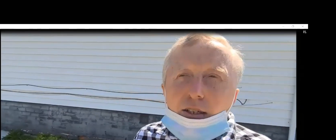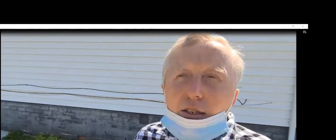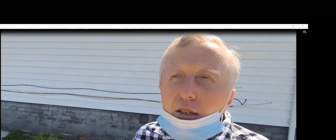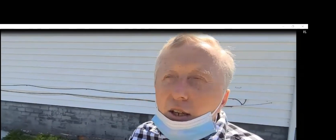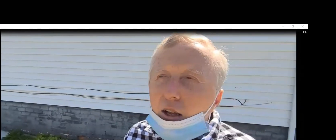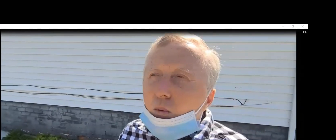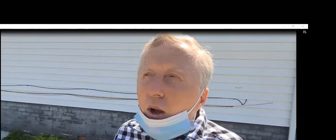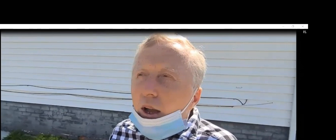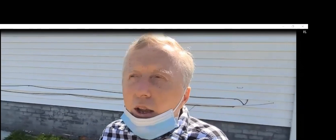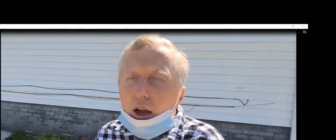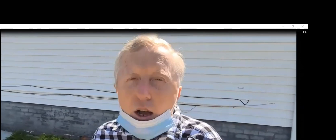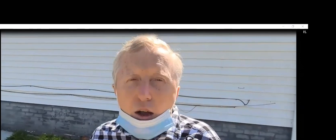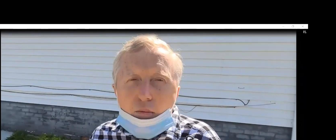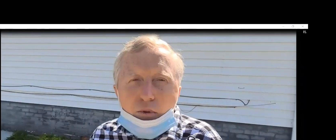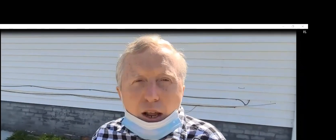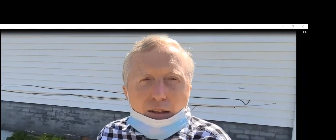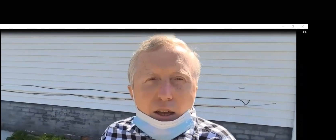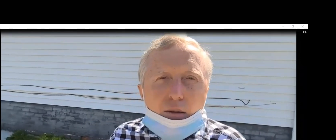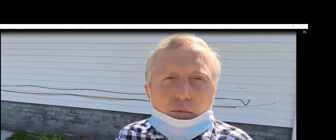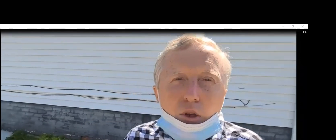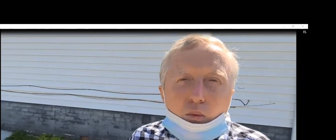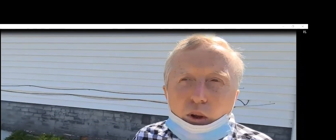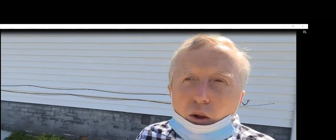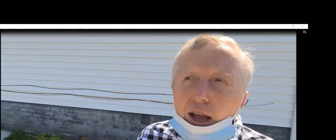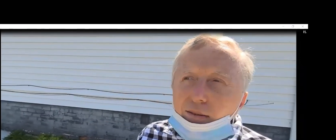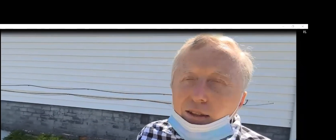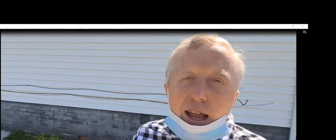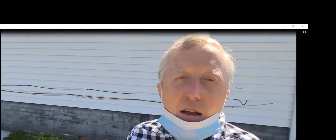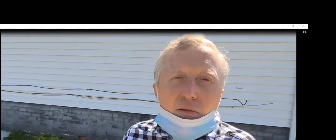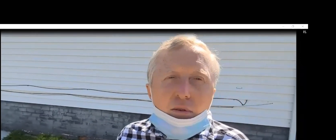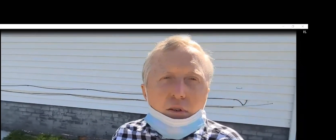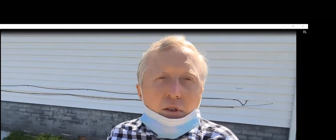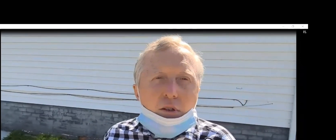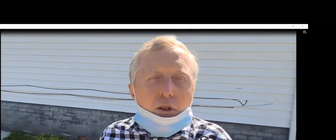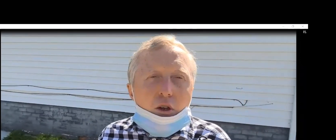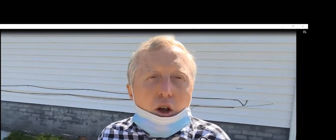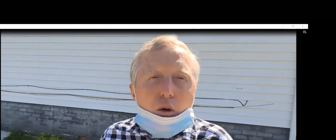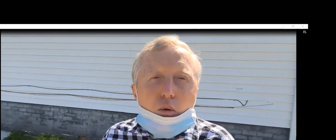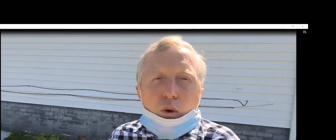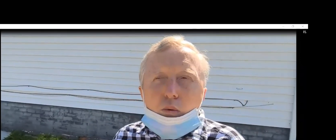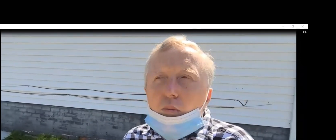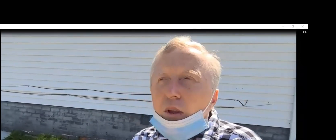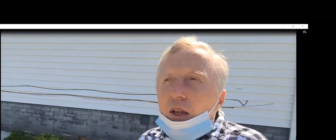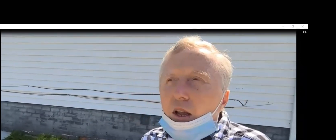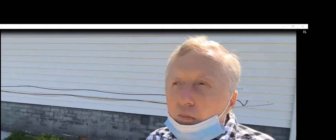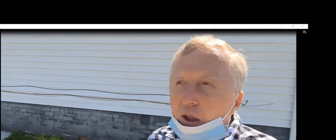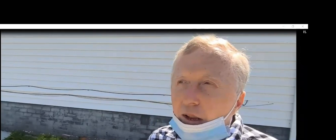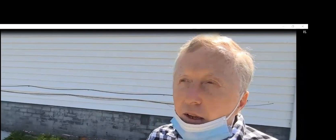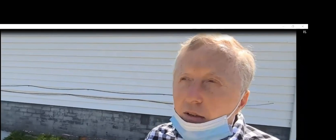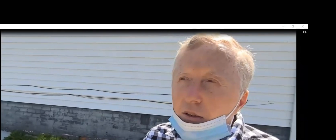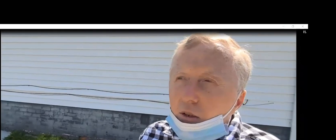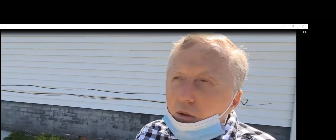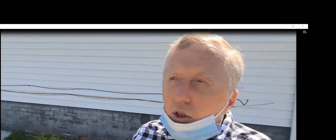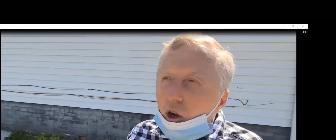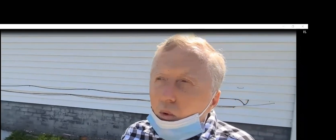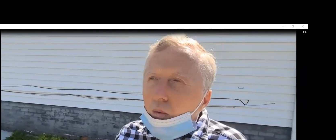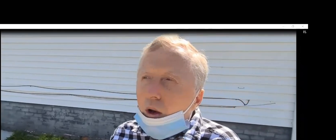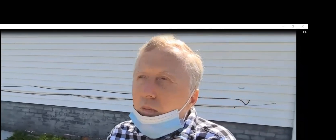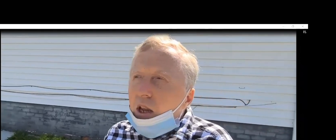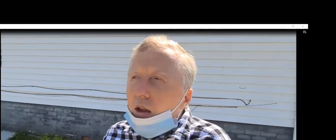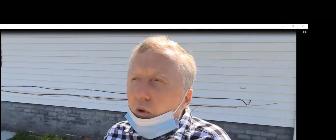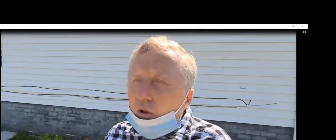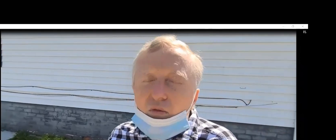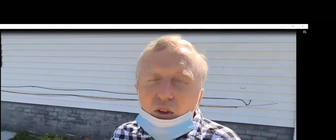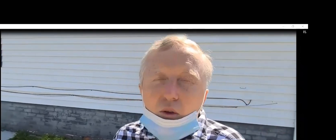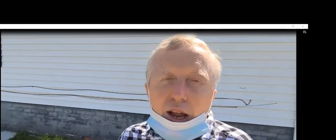why a lot of times we don't have staff. You know, we want to be independent. You know, we want